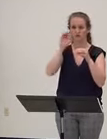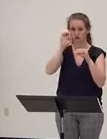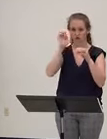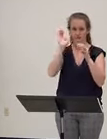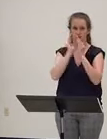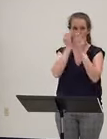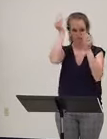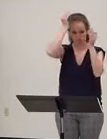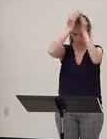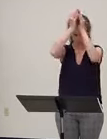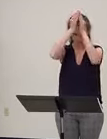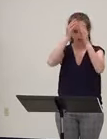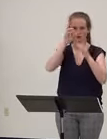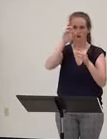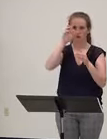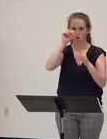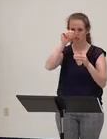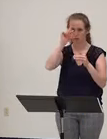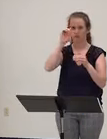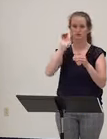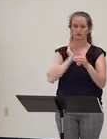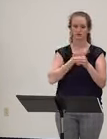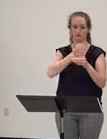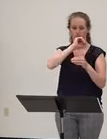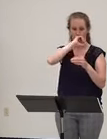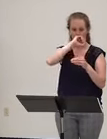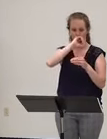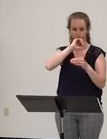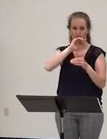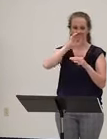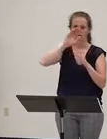Pope, and Ronald, our Bishop,